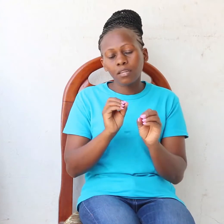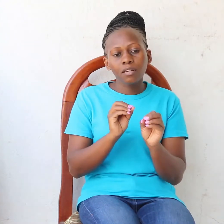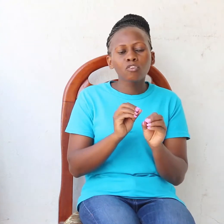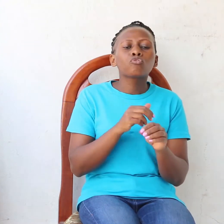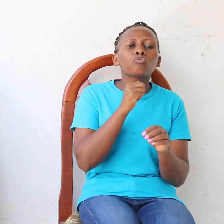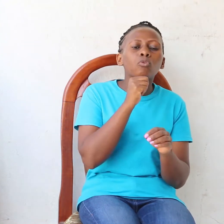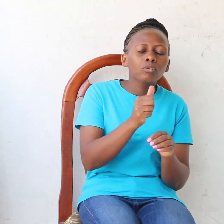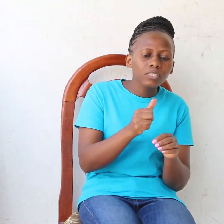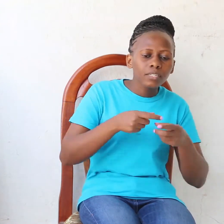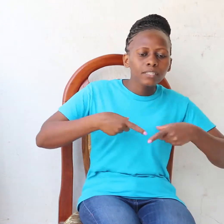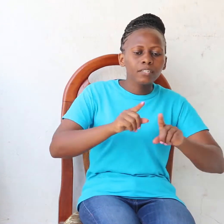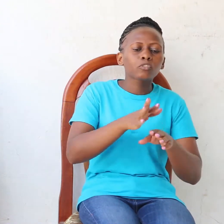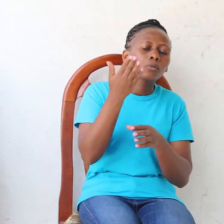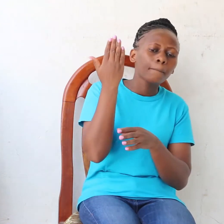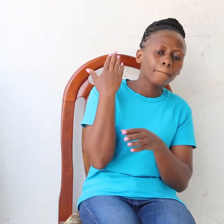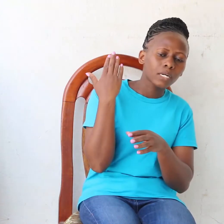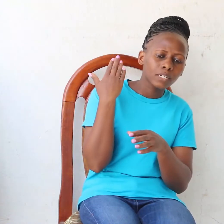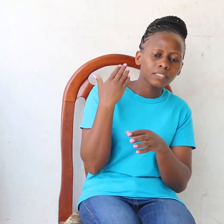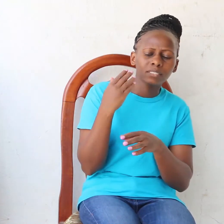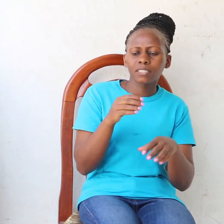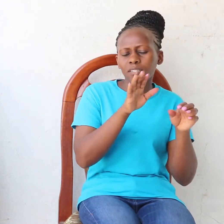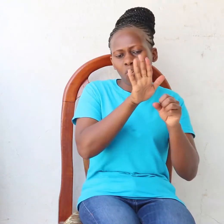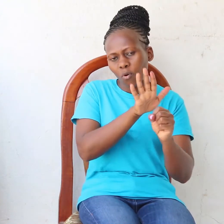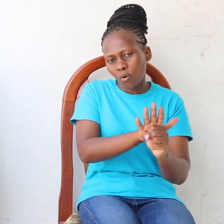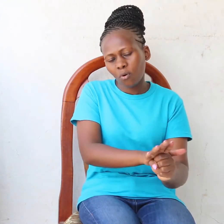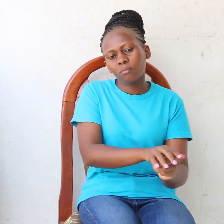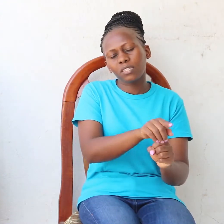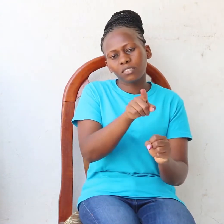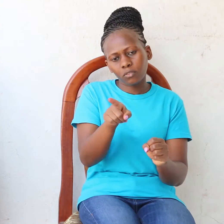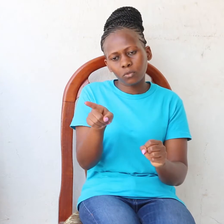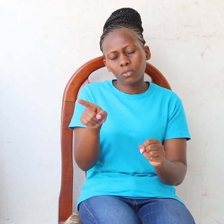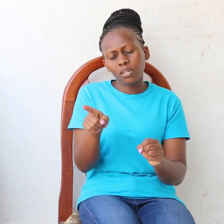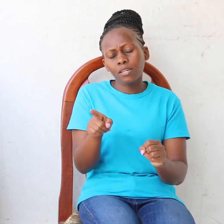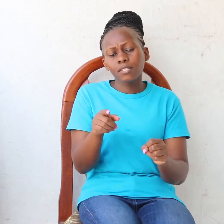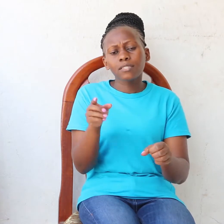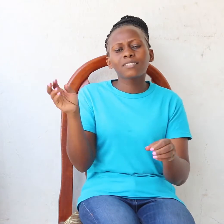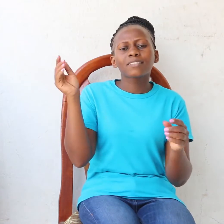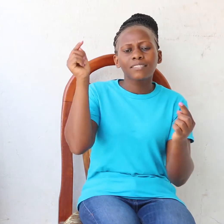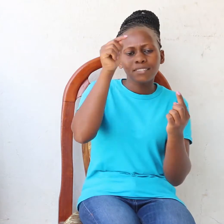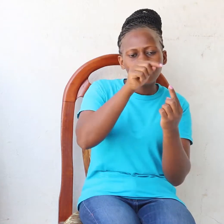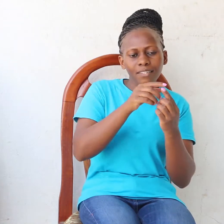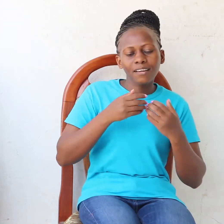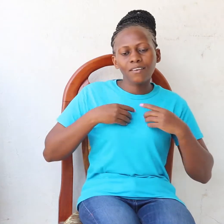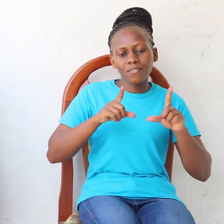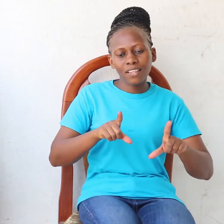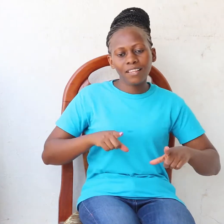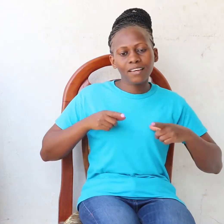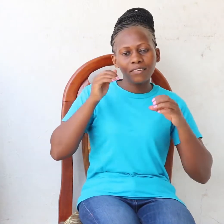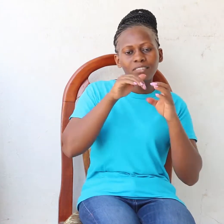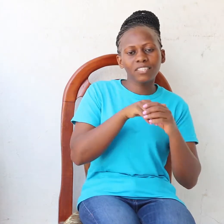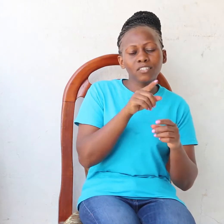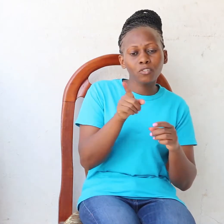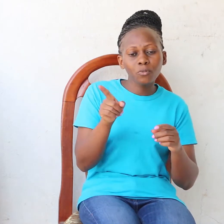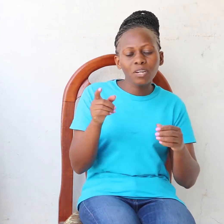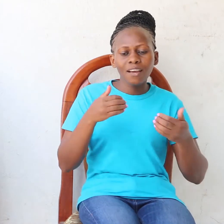you or suffocate you. There's still hope for you. There's still life in you. There's